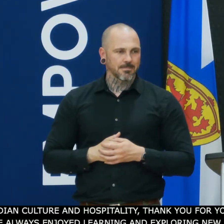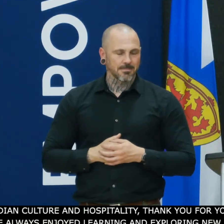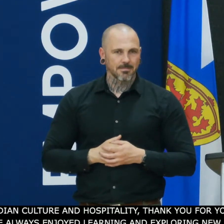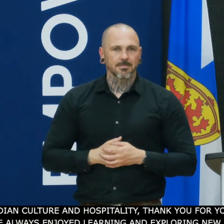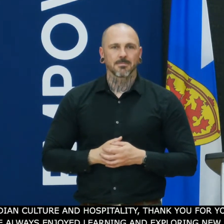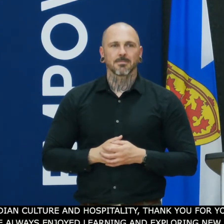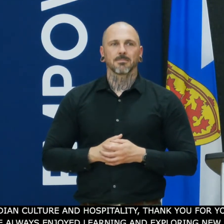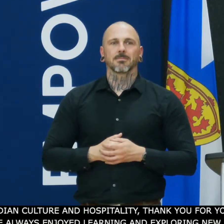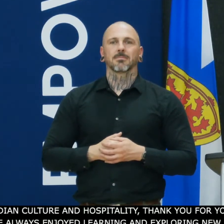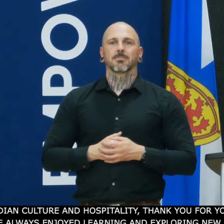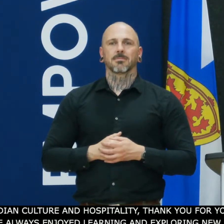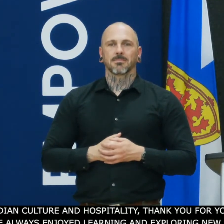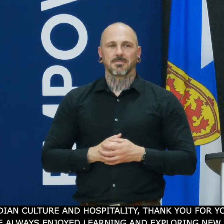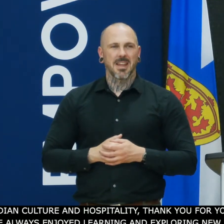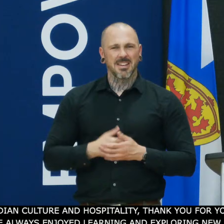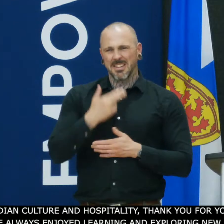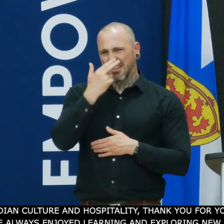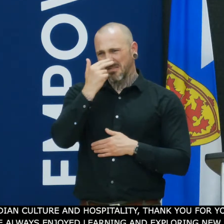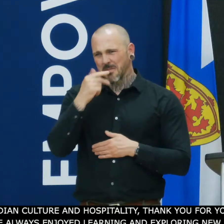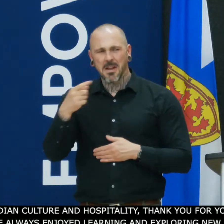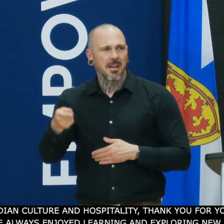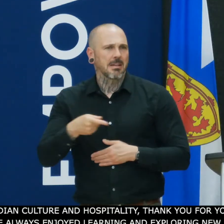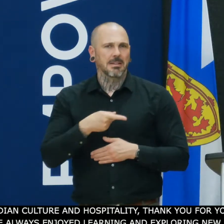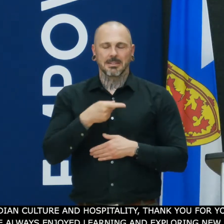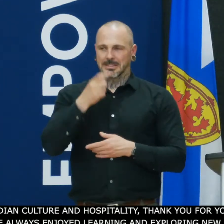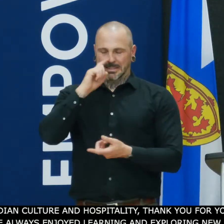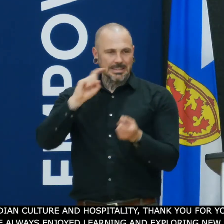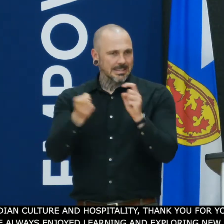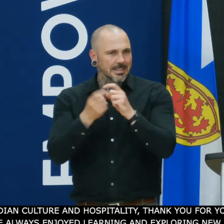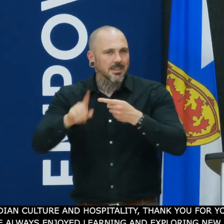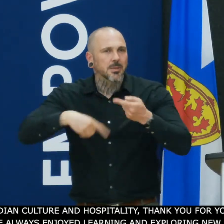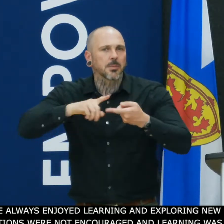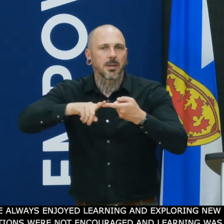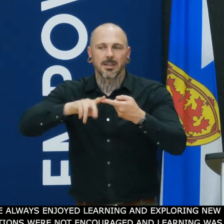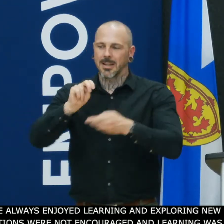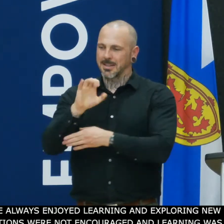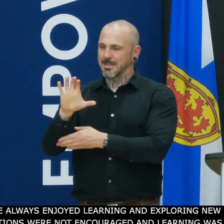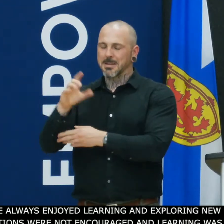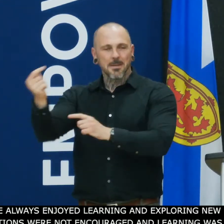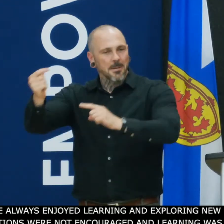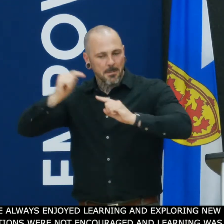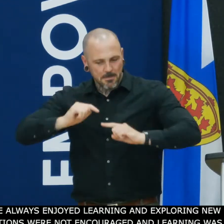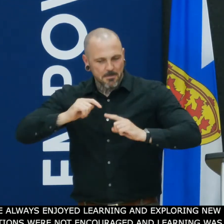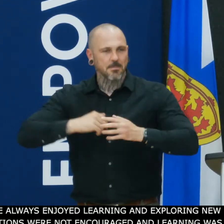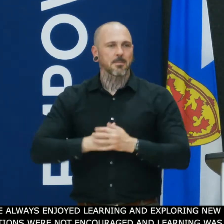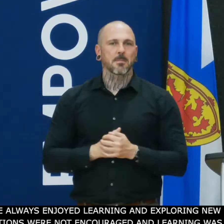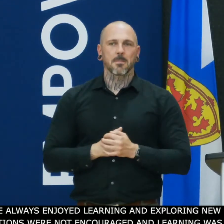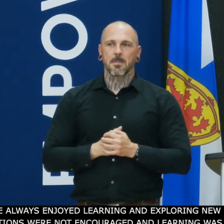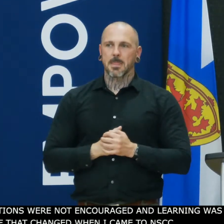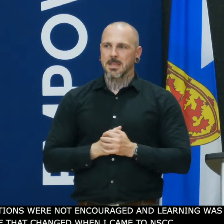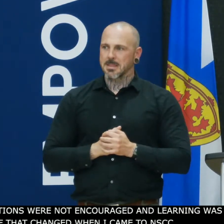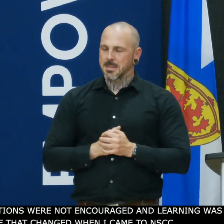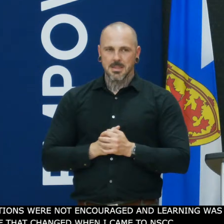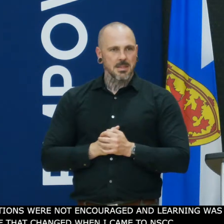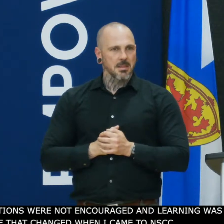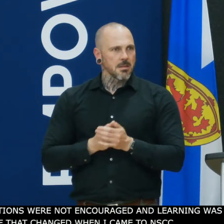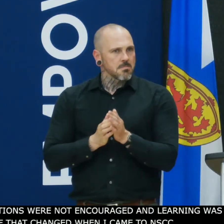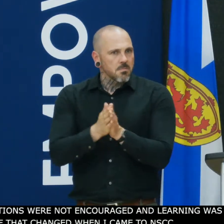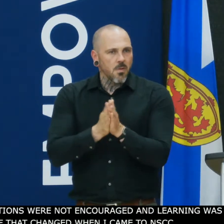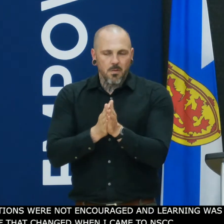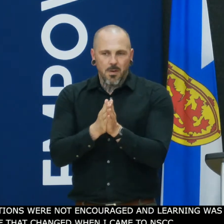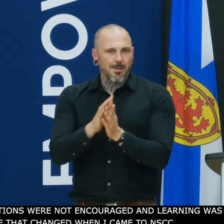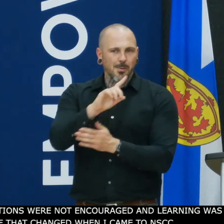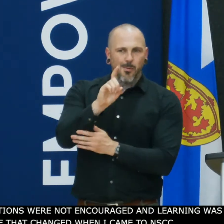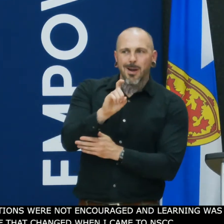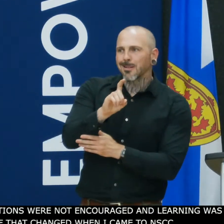that, learning. All of that changed when I came to NSCC. I was encouraged to ask questions, to speak